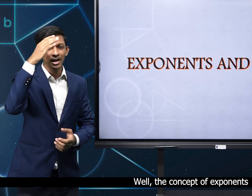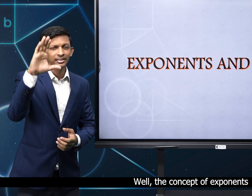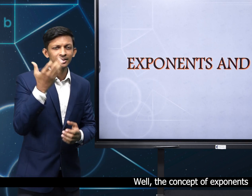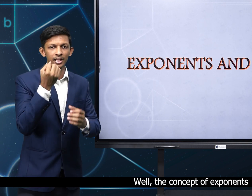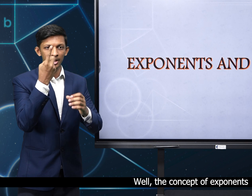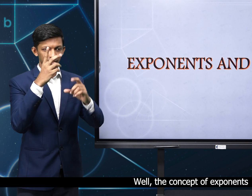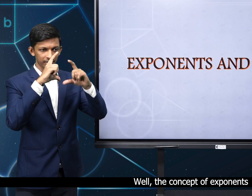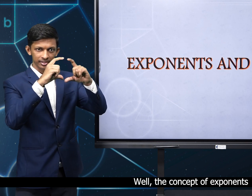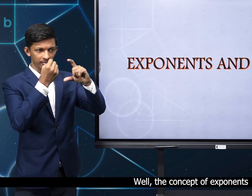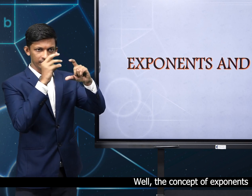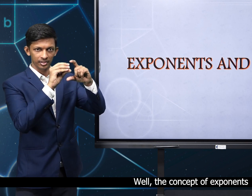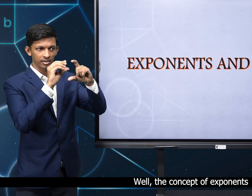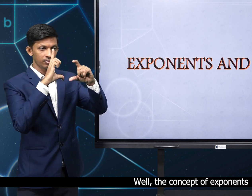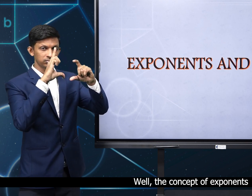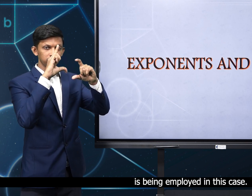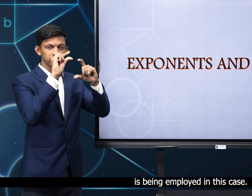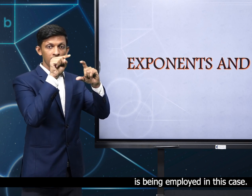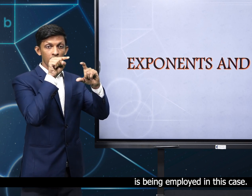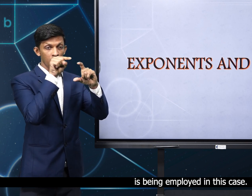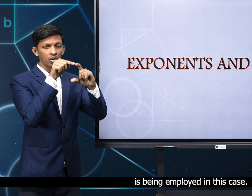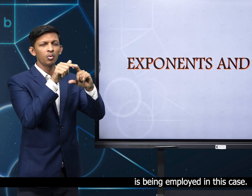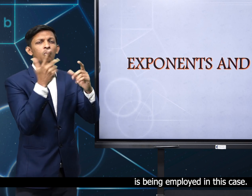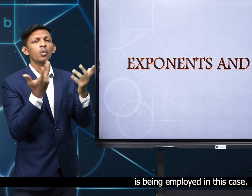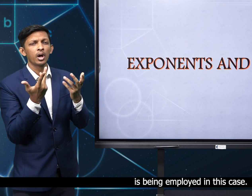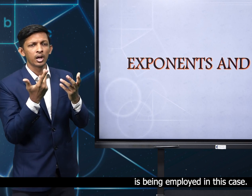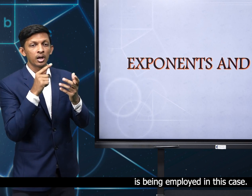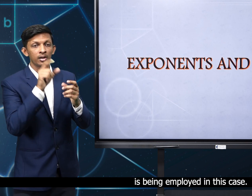Well, the concept of exponents is what is being employed in this case.